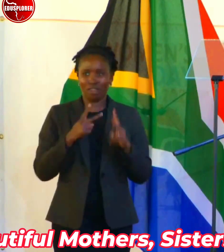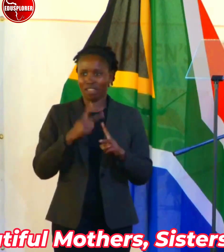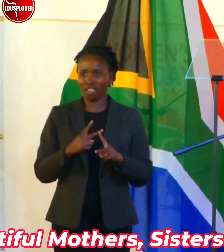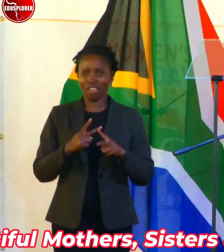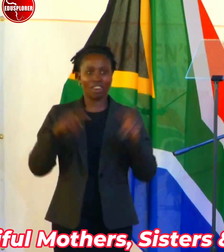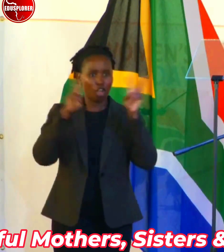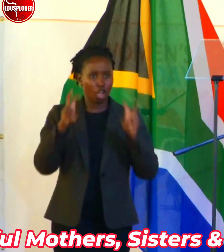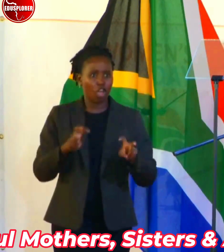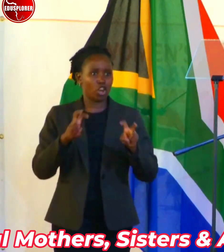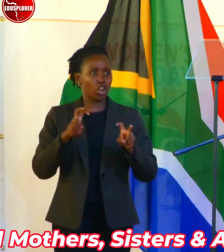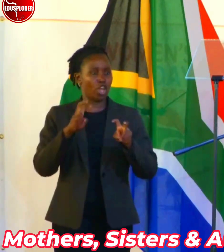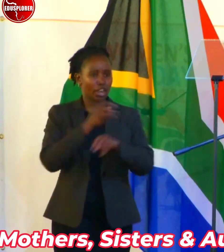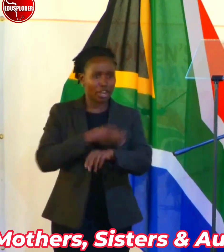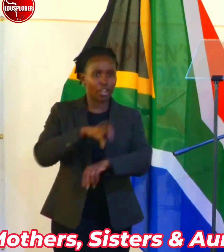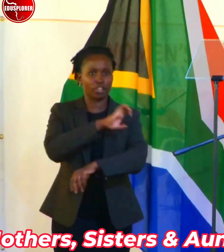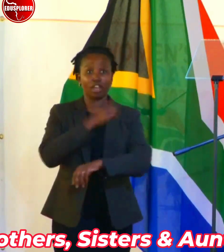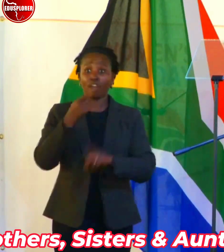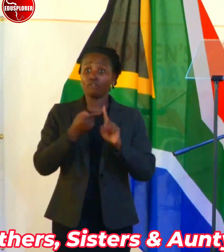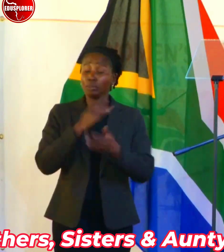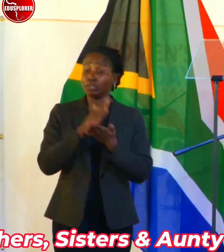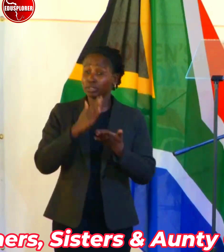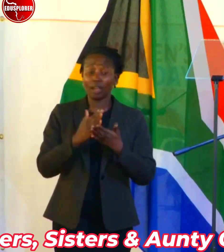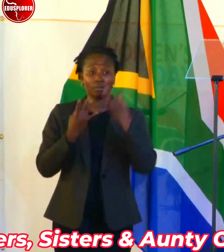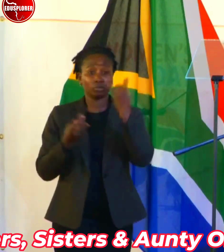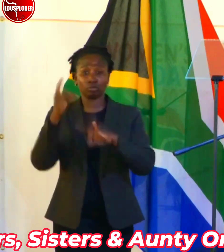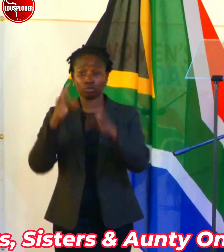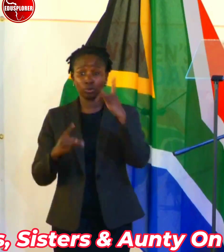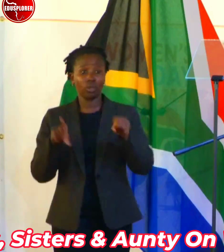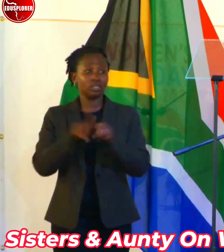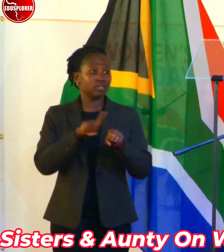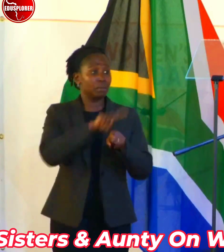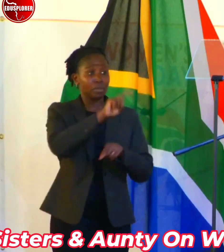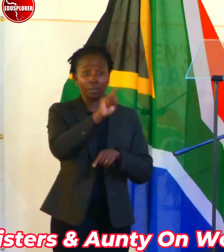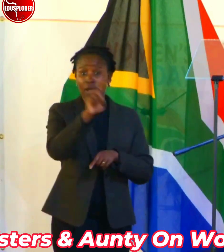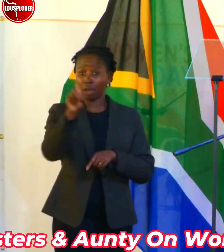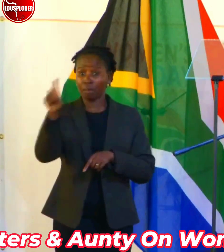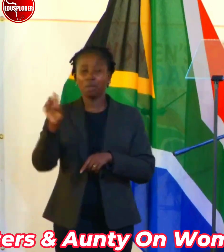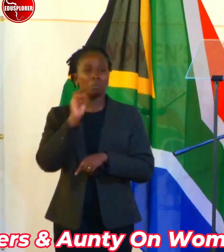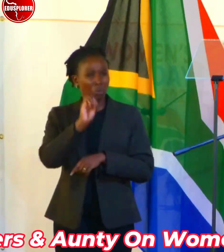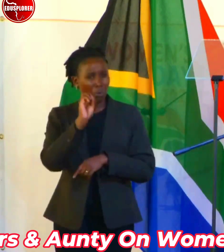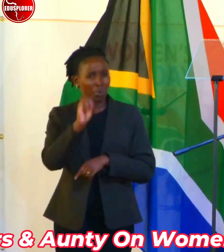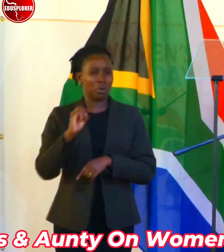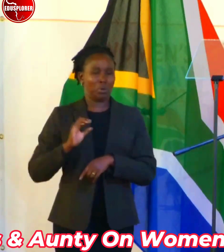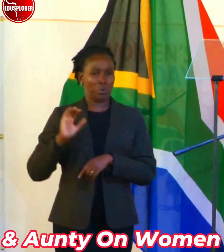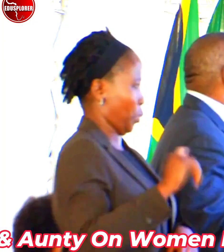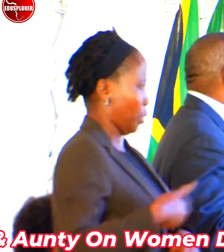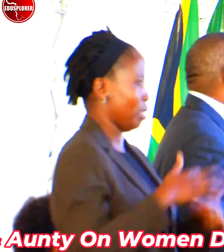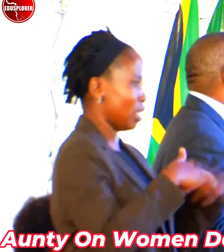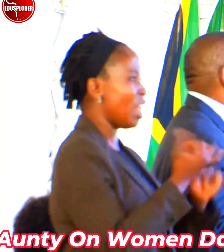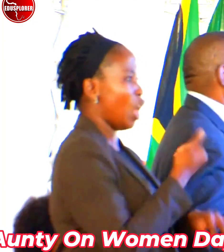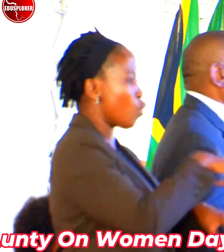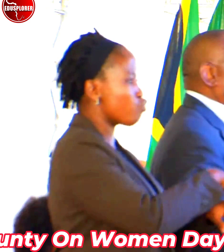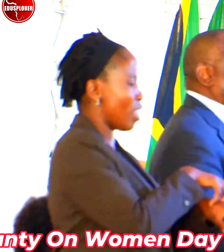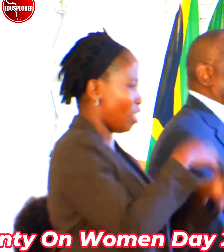In a number of cities and towns, there are many women who are established as green